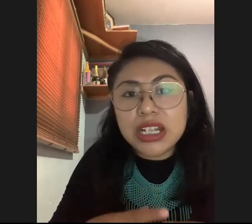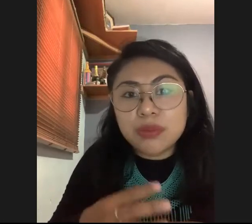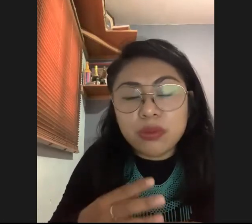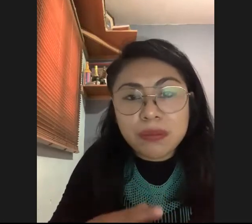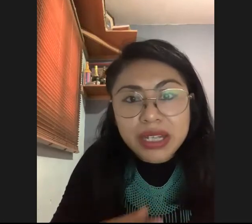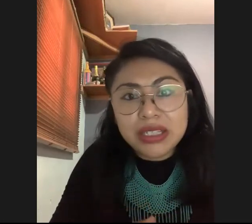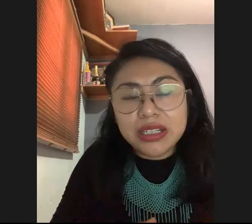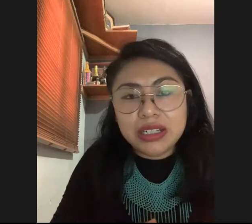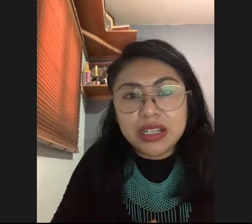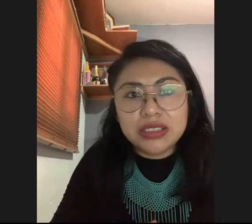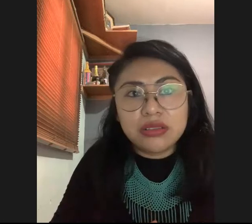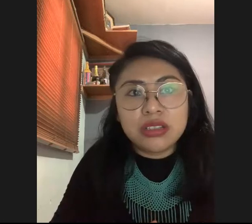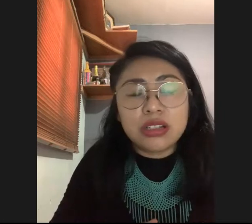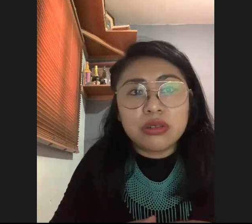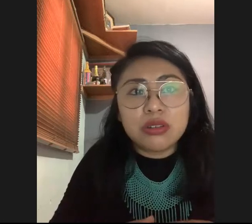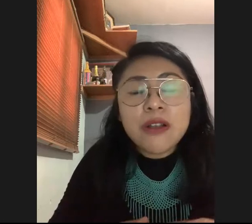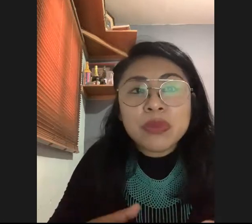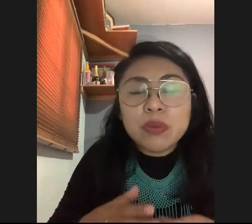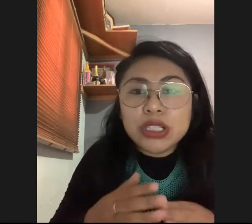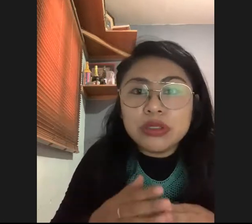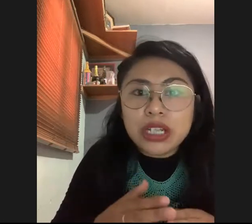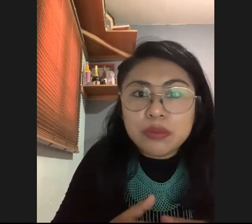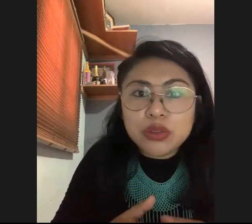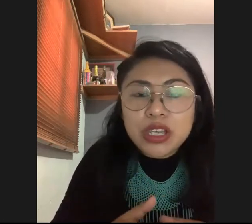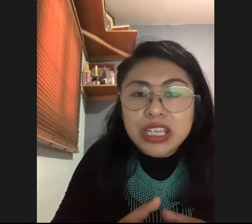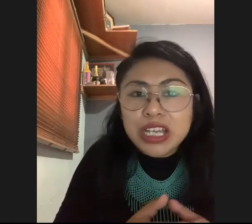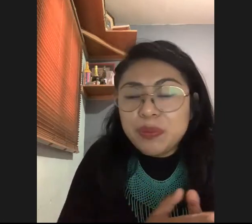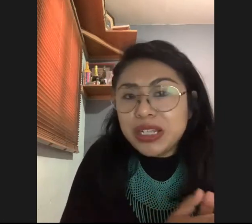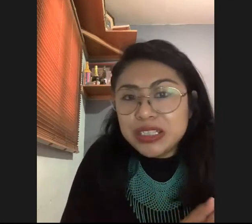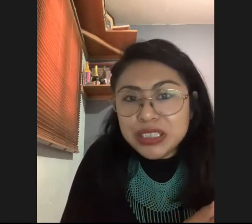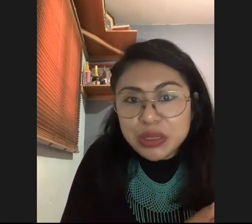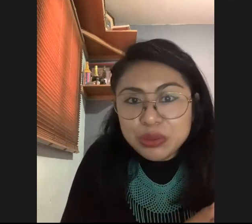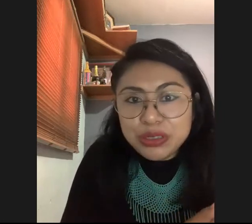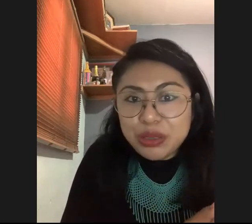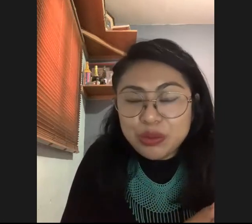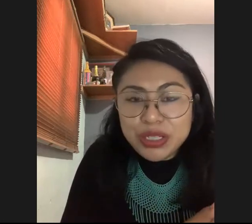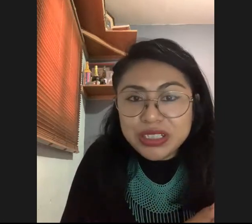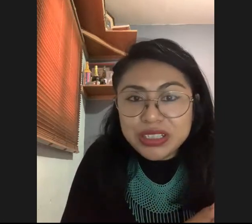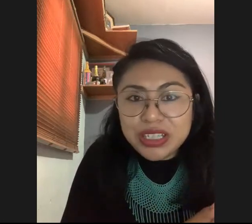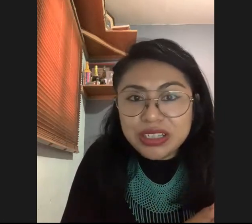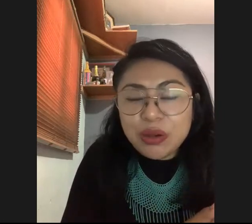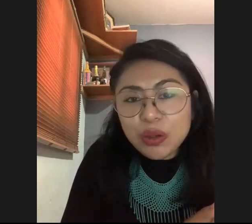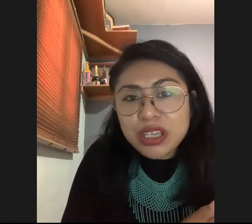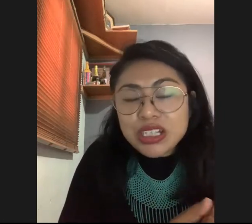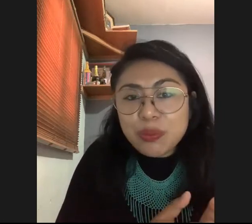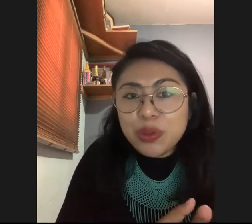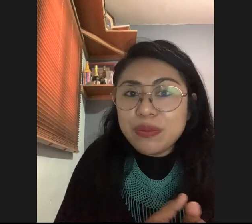and from the locality, from the point of view of the community. So why we believe the